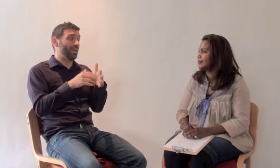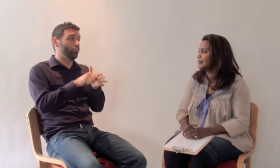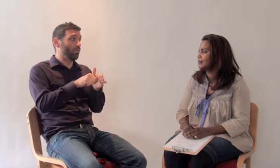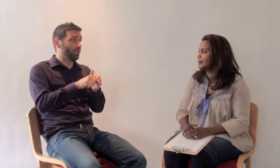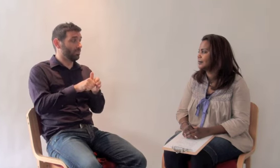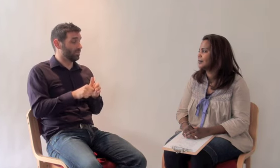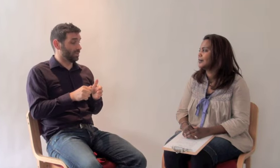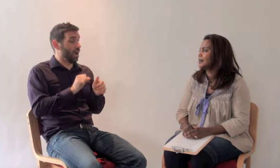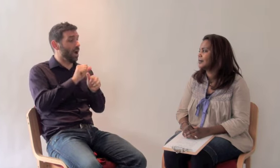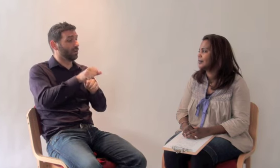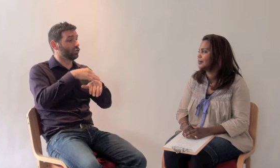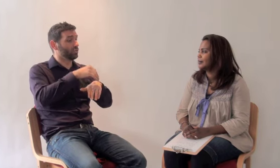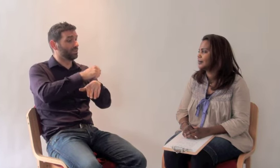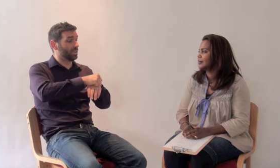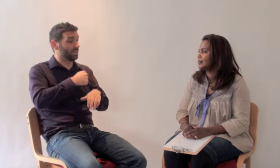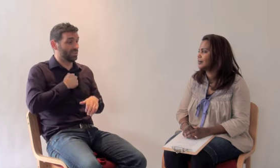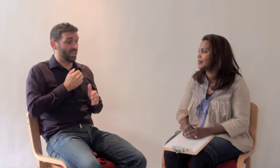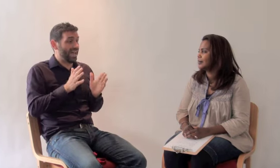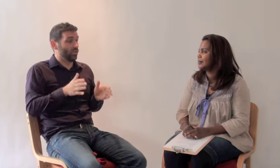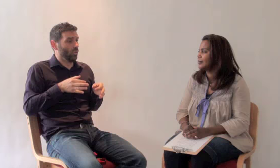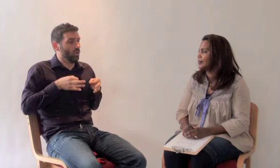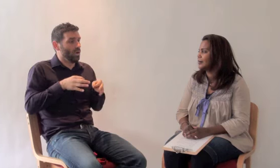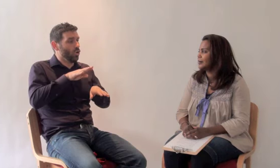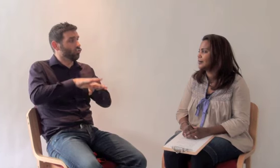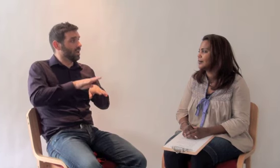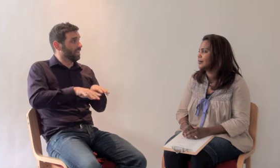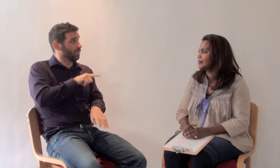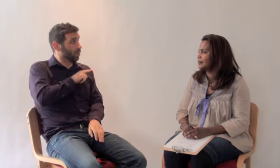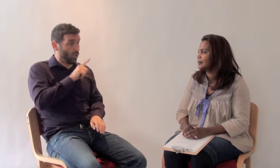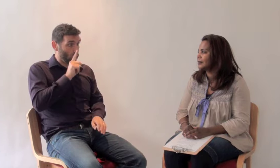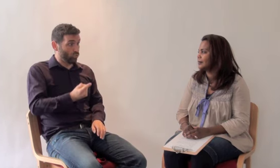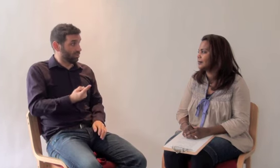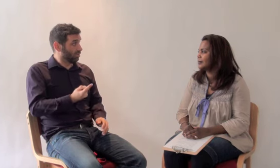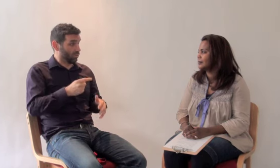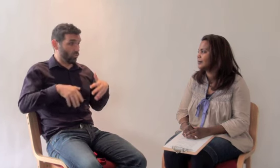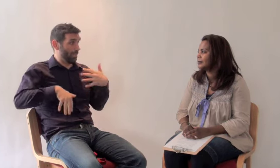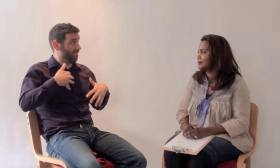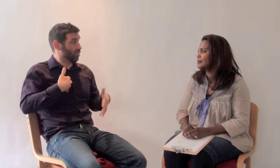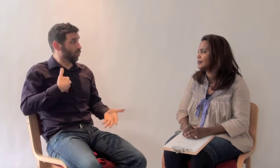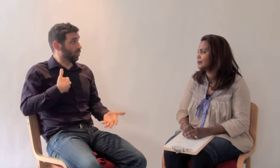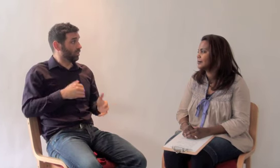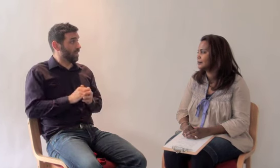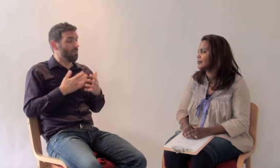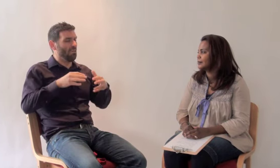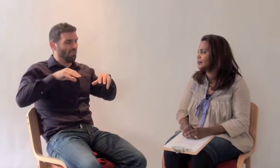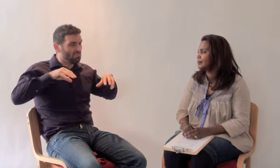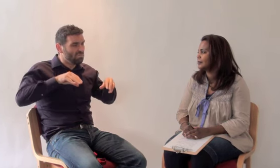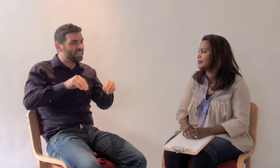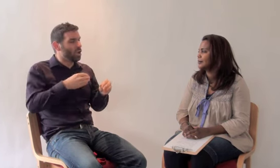fact, I strained it quite badly, had big problems. And I had to delay a lot of my training after Christmas because I was in